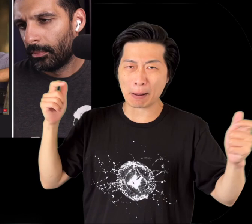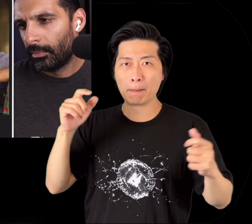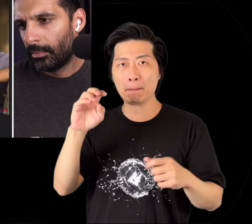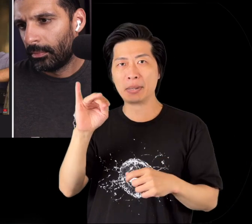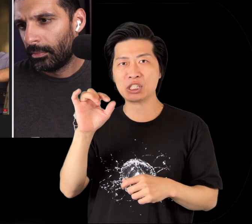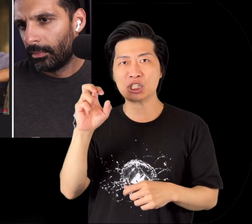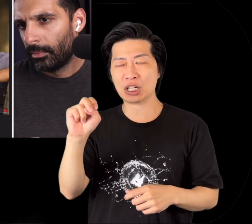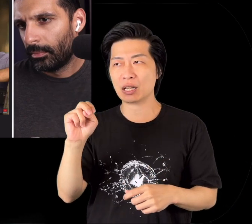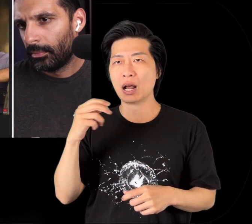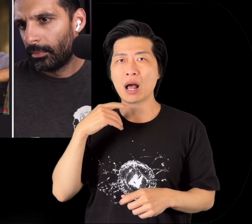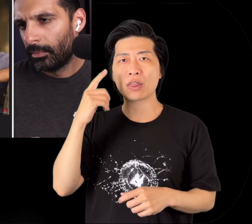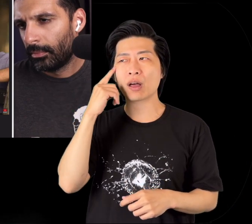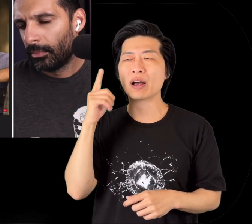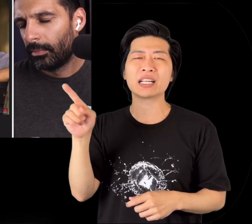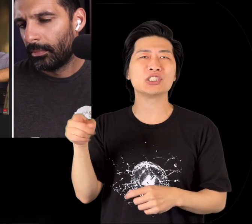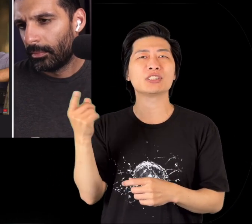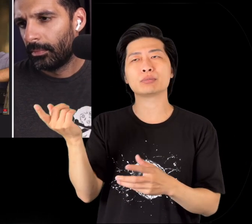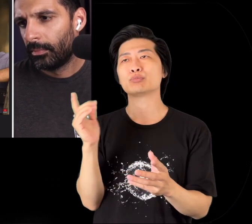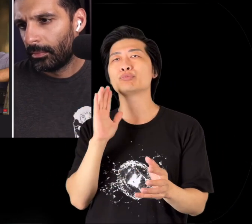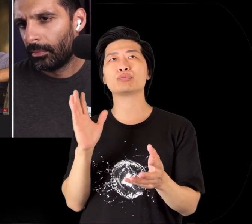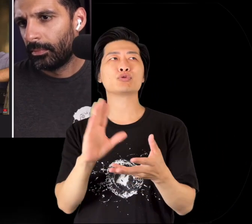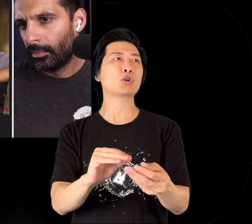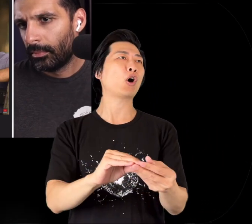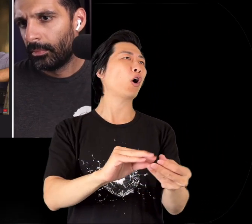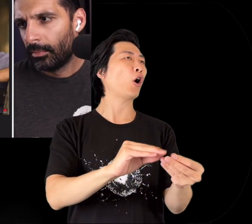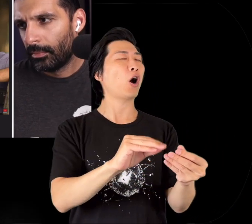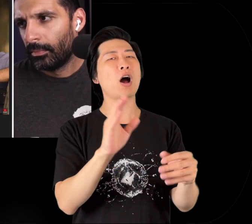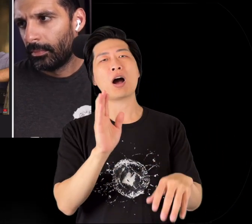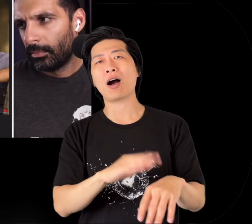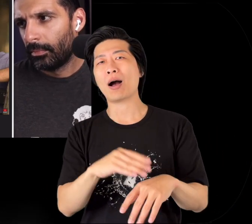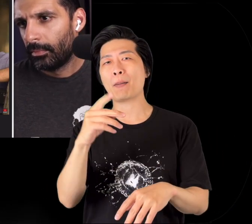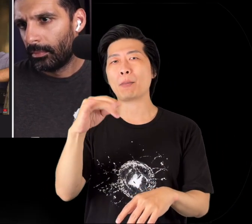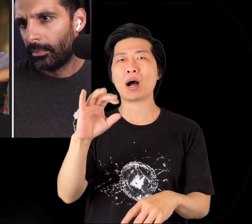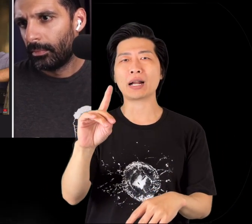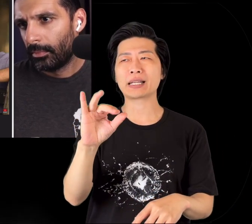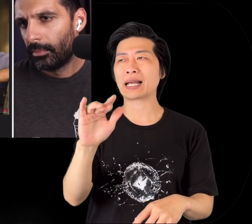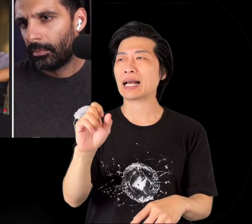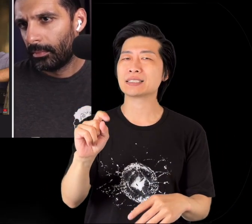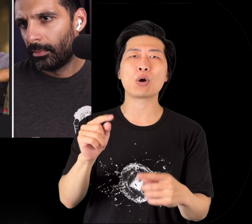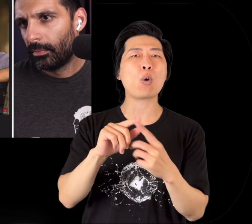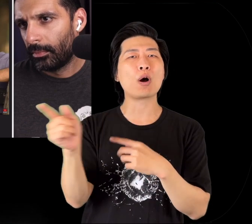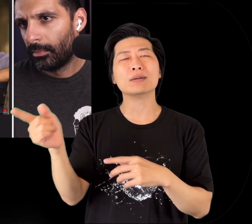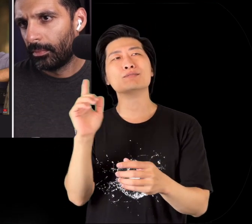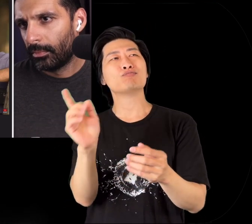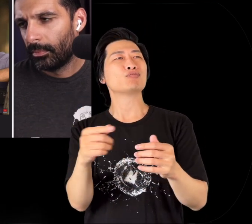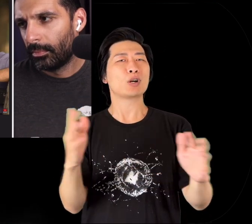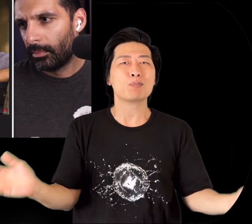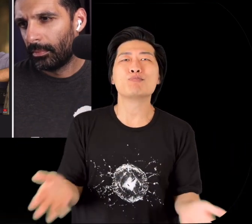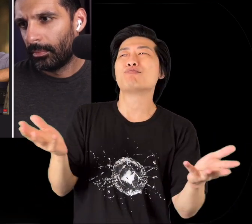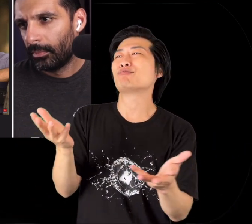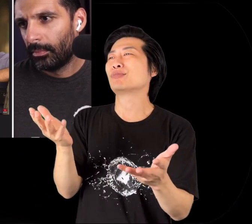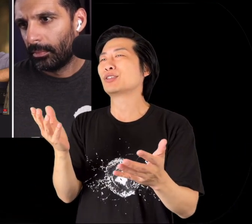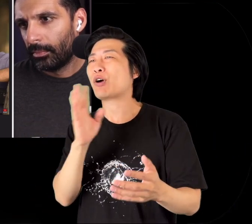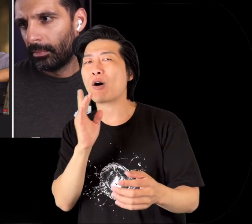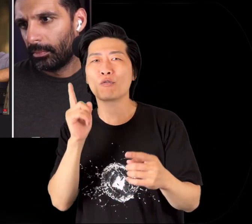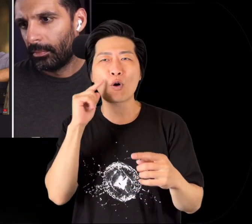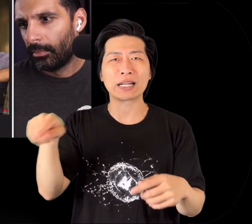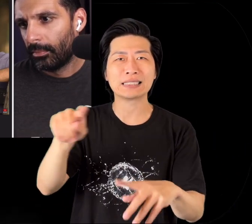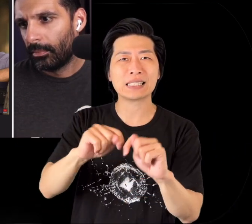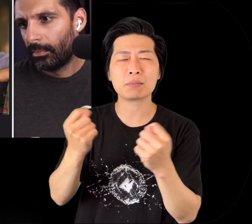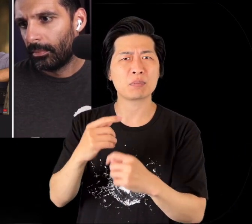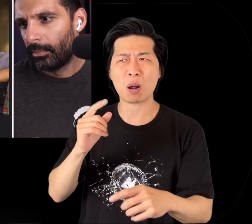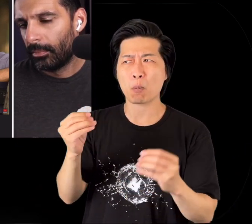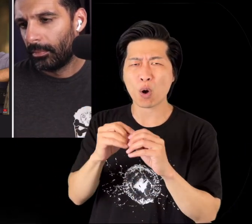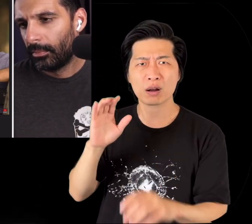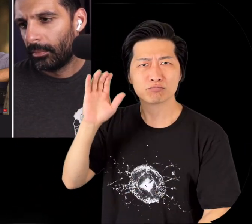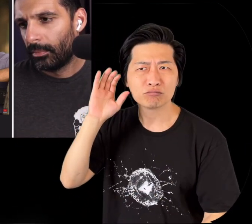type of prattle you do on podcasts or pep talks for your team. But the more I heard